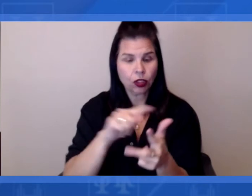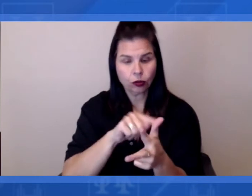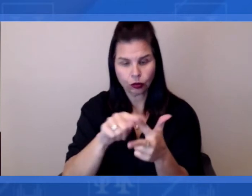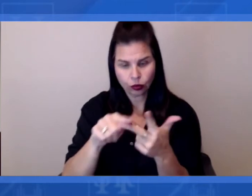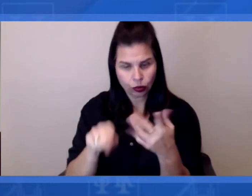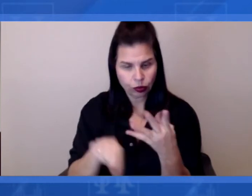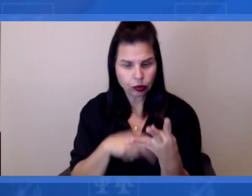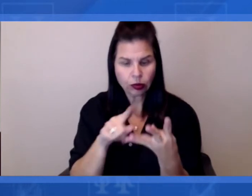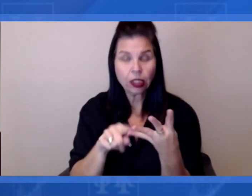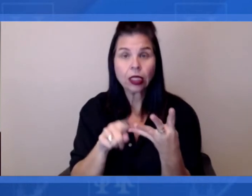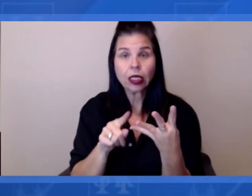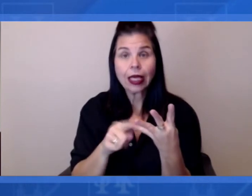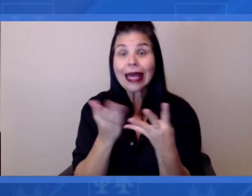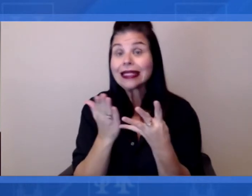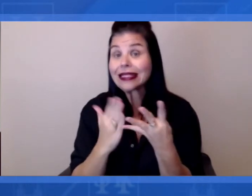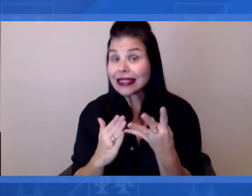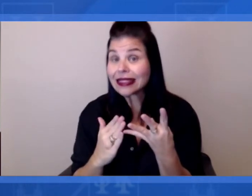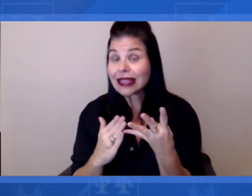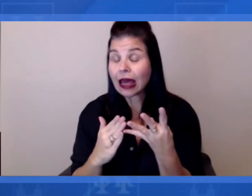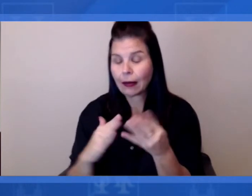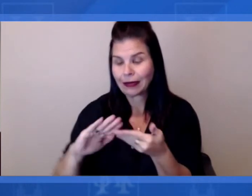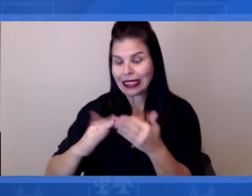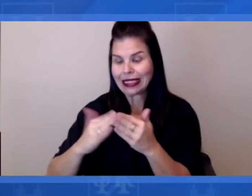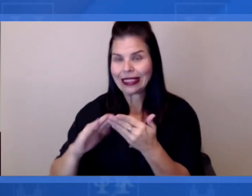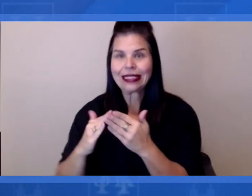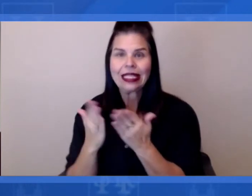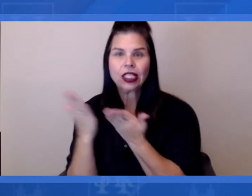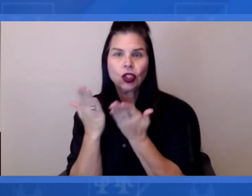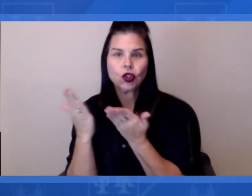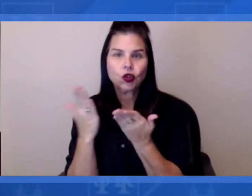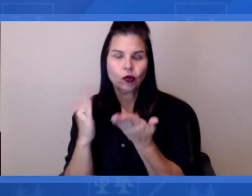and some municipal service centers.